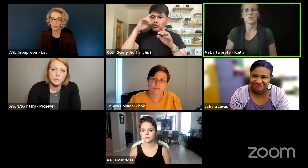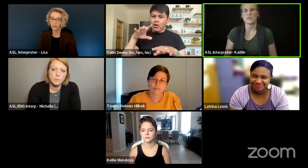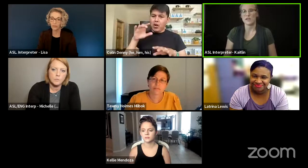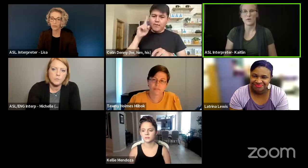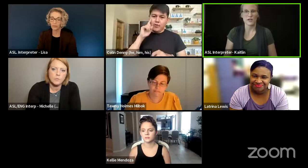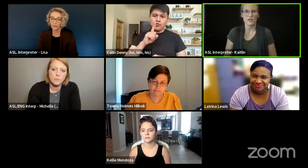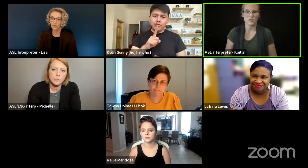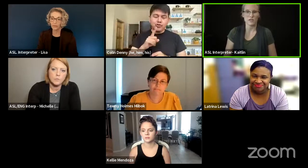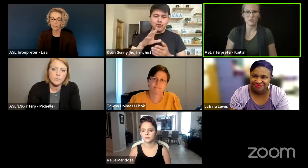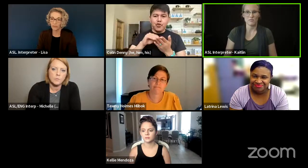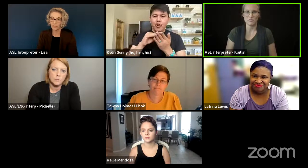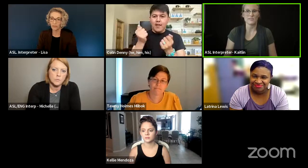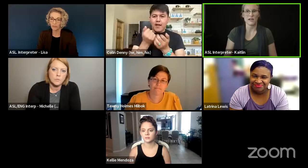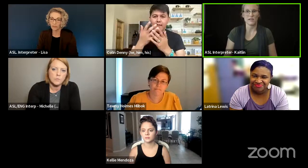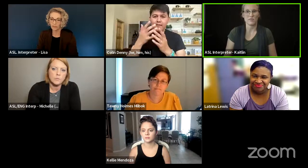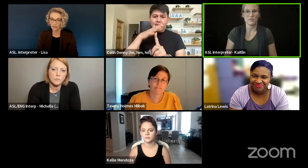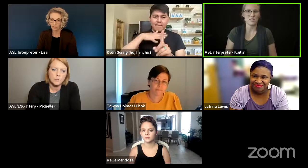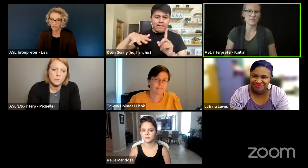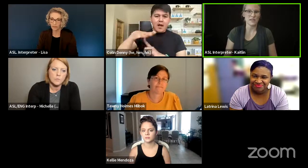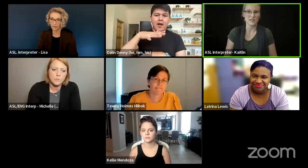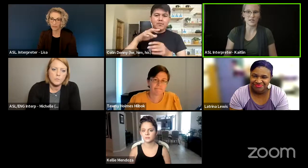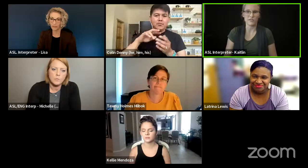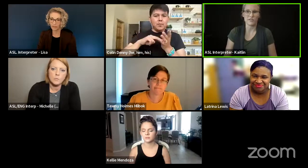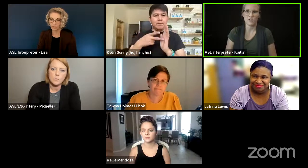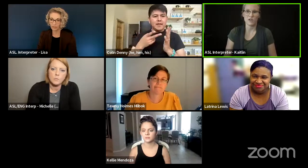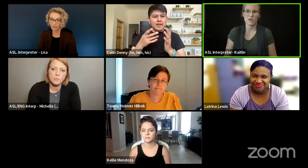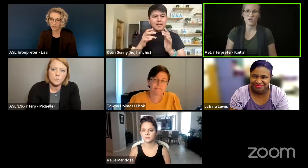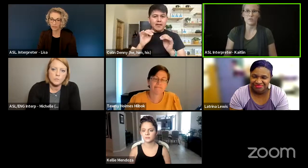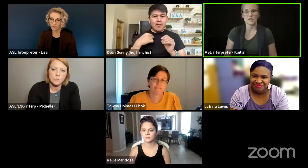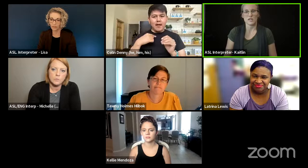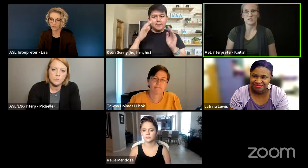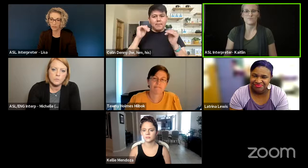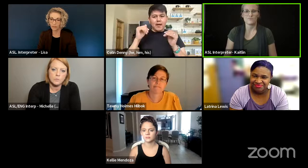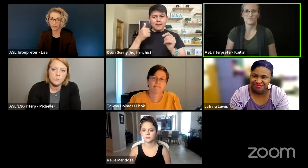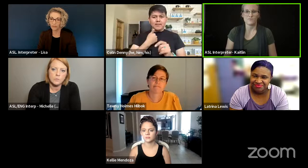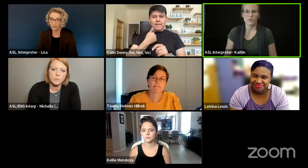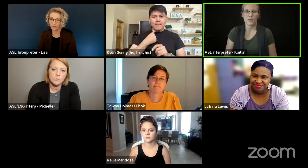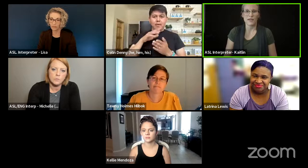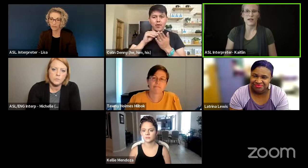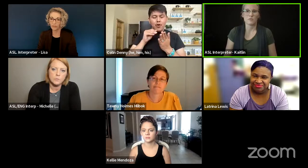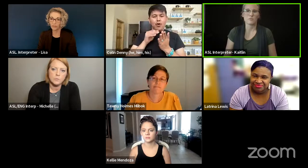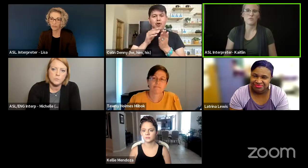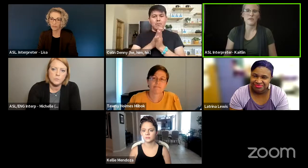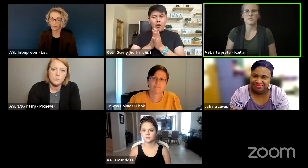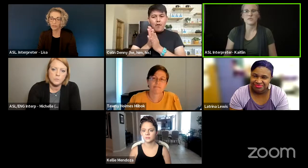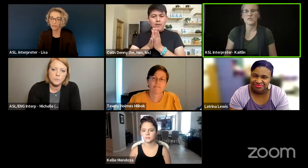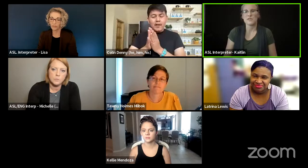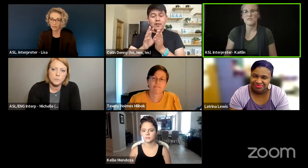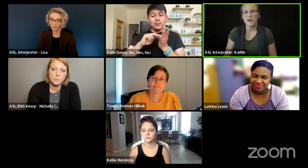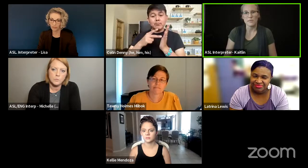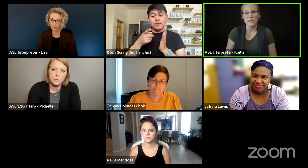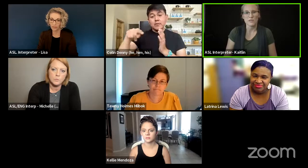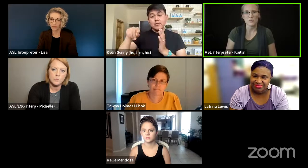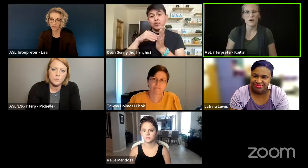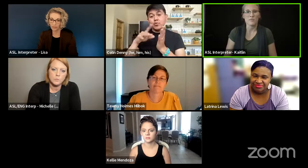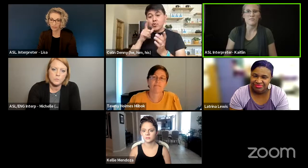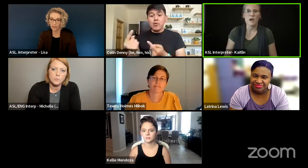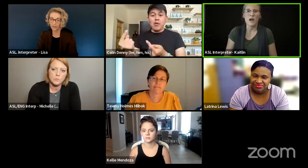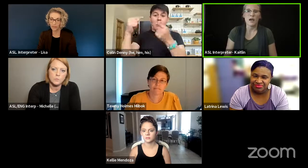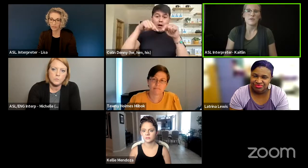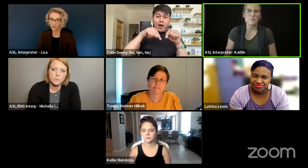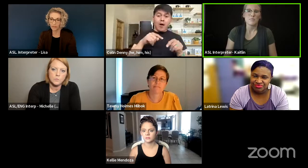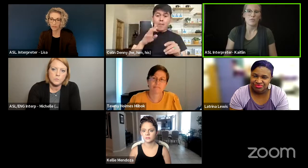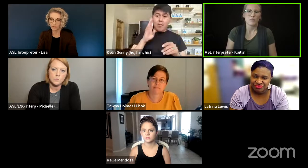culture, the language, and the lifestyle as being a deaf person. And that helped me be exposed to the environment as